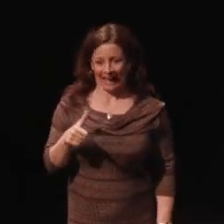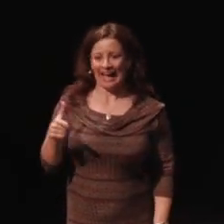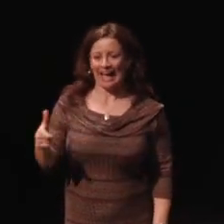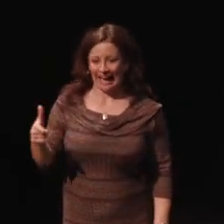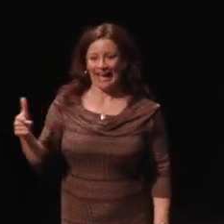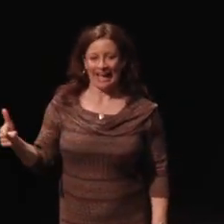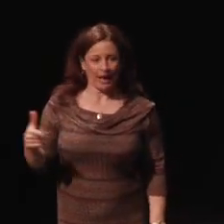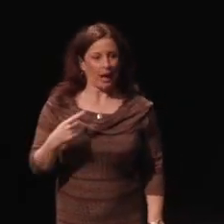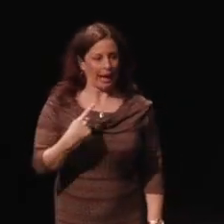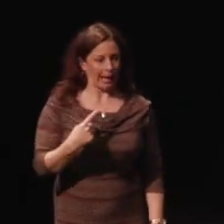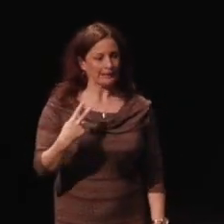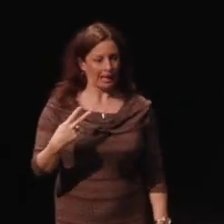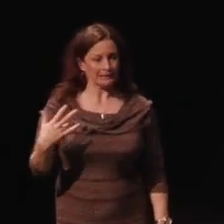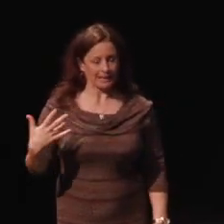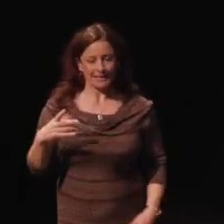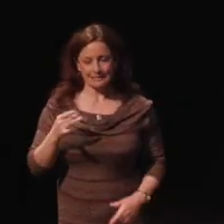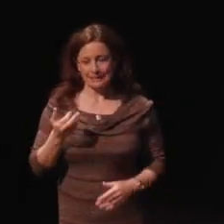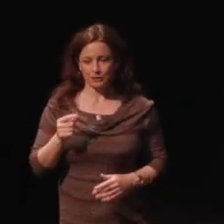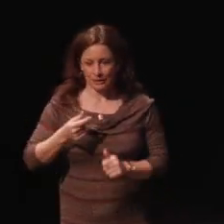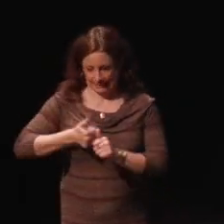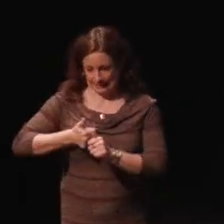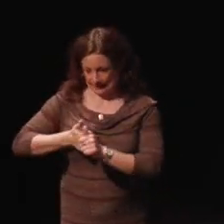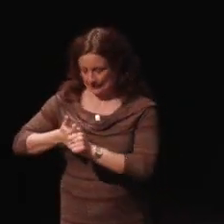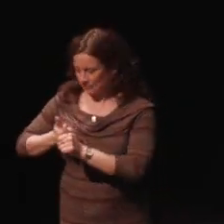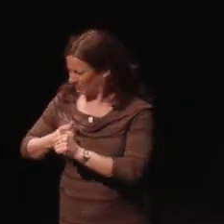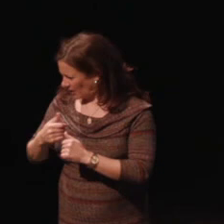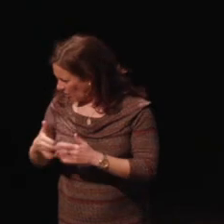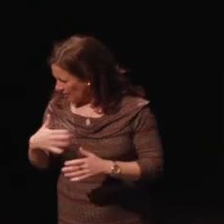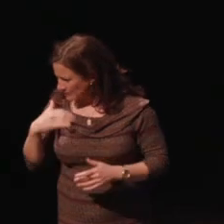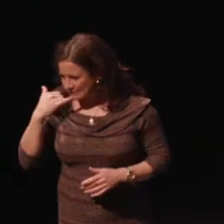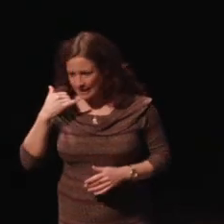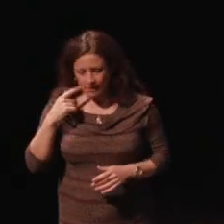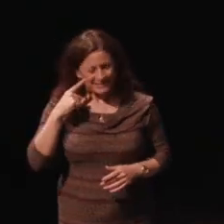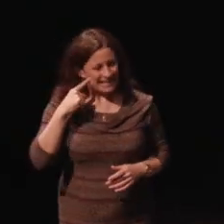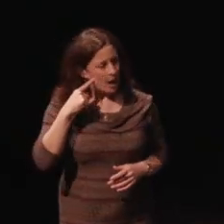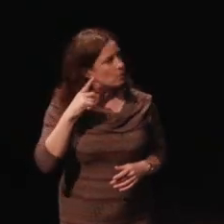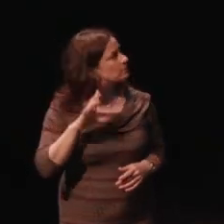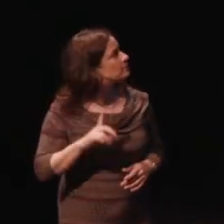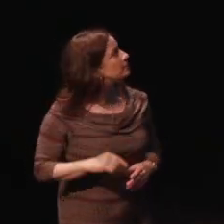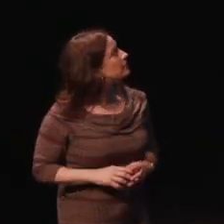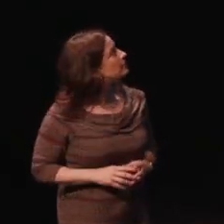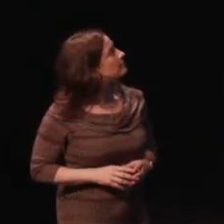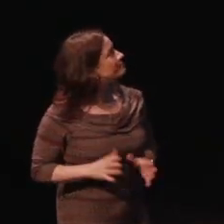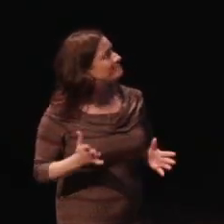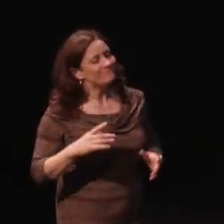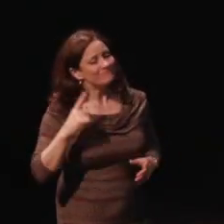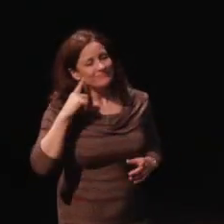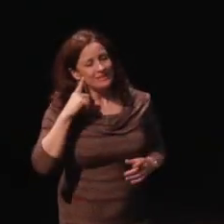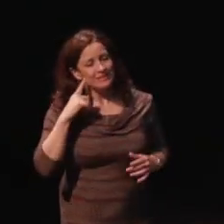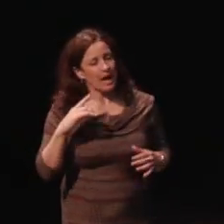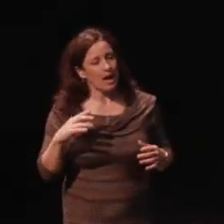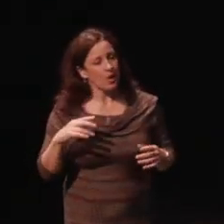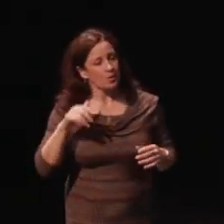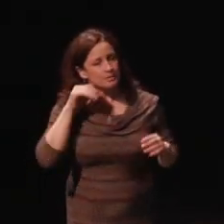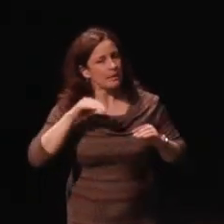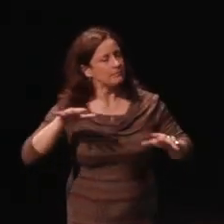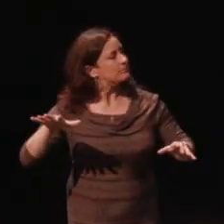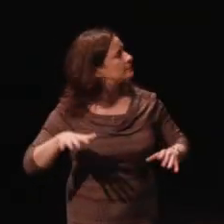I lost sound, so let's see if that plays. Yeah, I think we lost. Hang on,